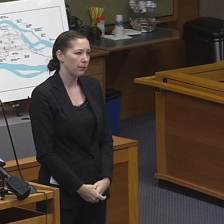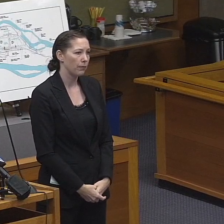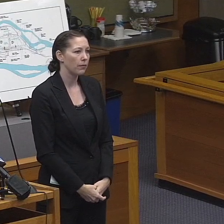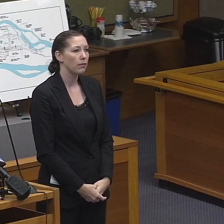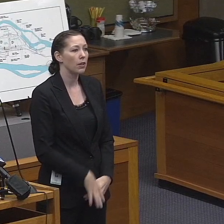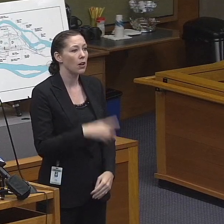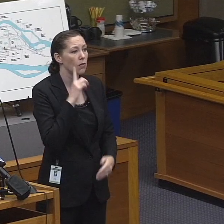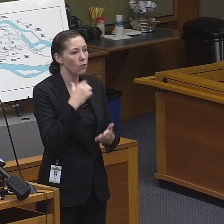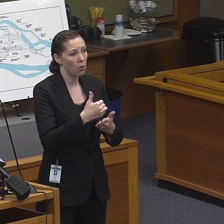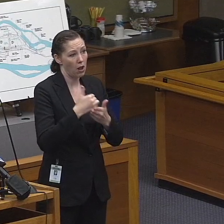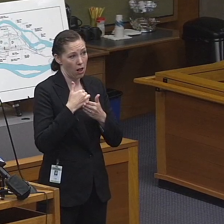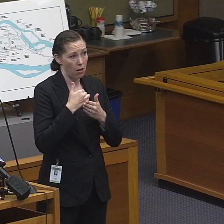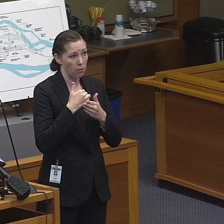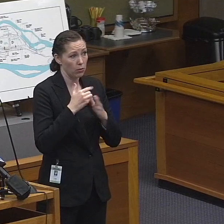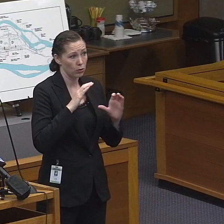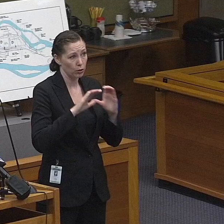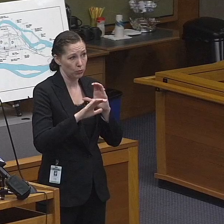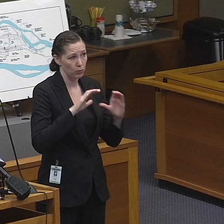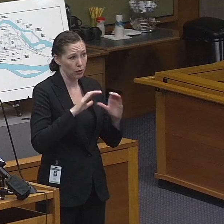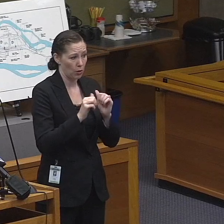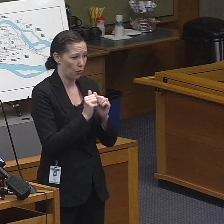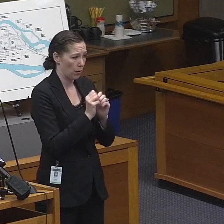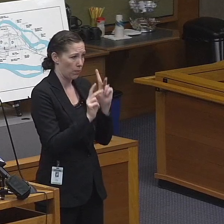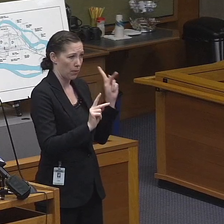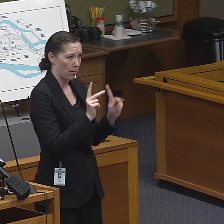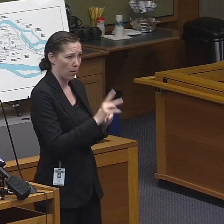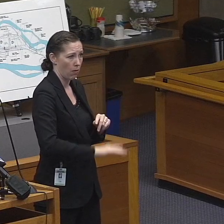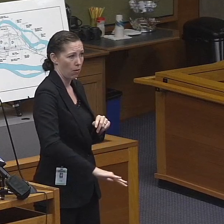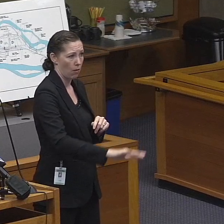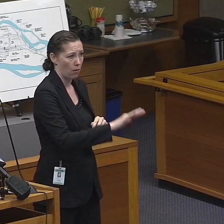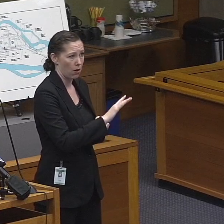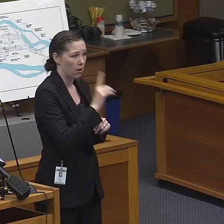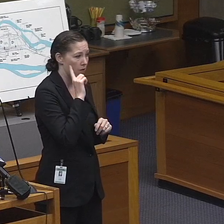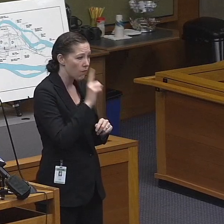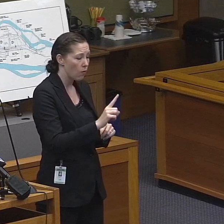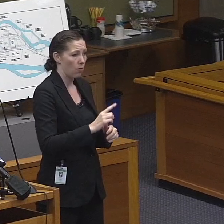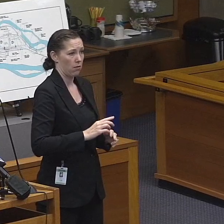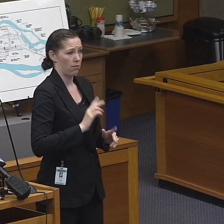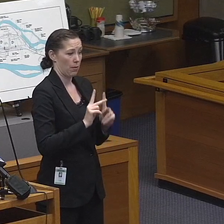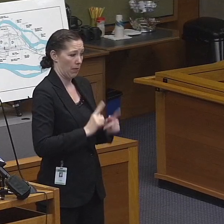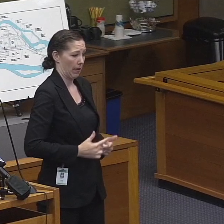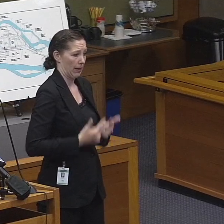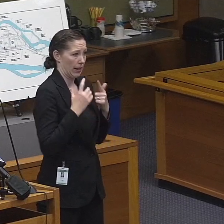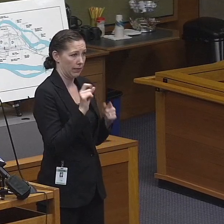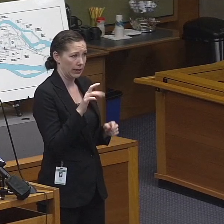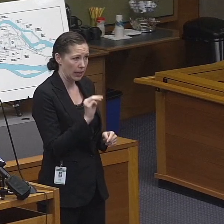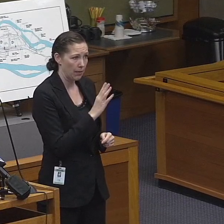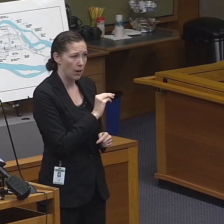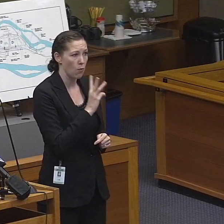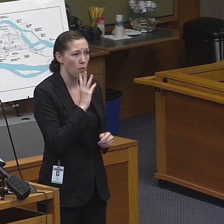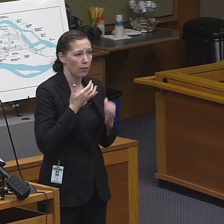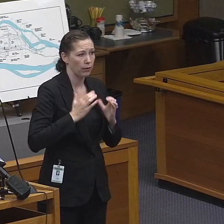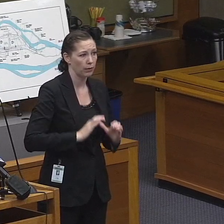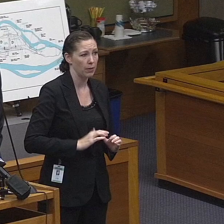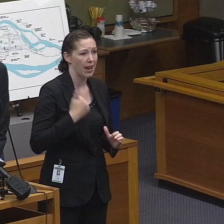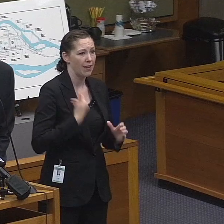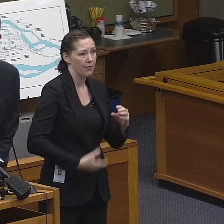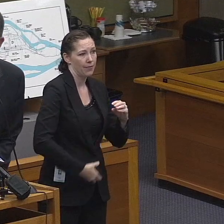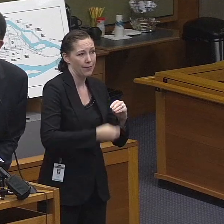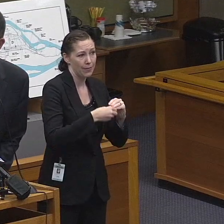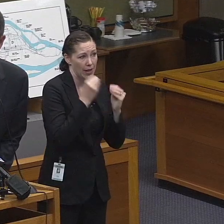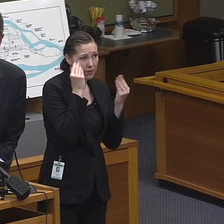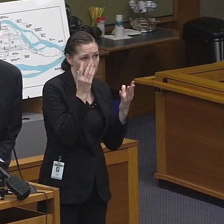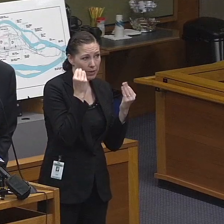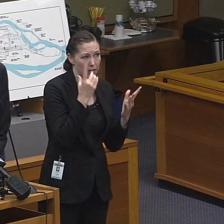To help us communicate with our residents and our water customers, we are developing additional information pieces, one you